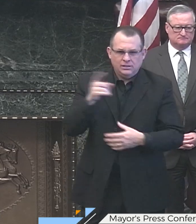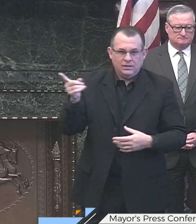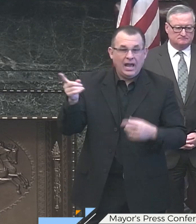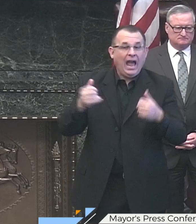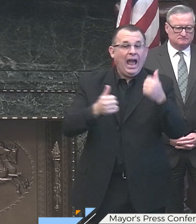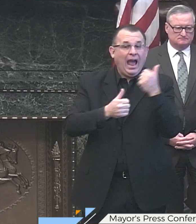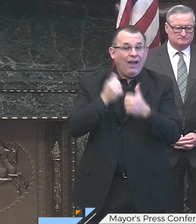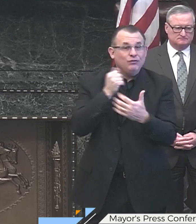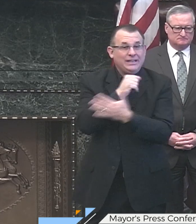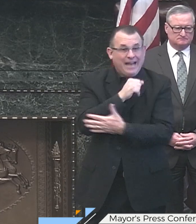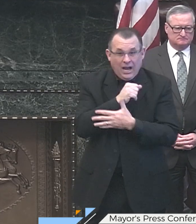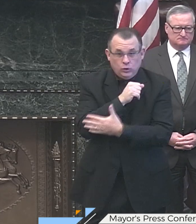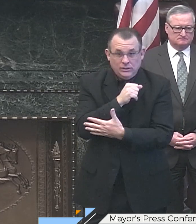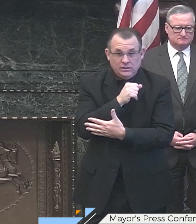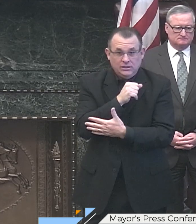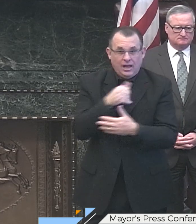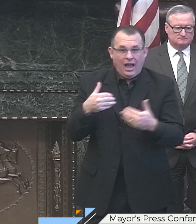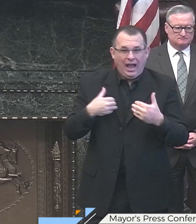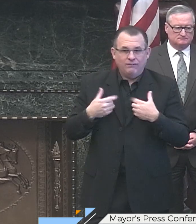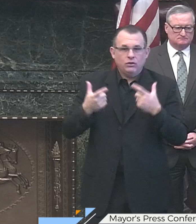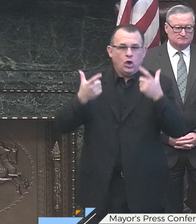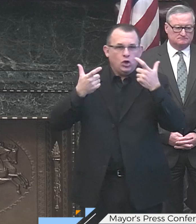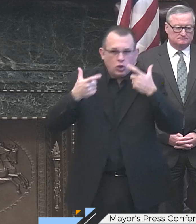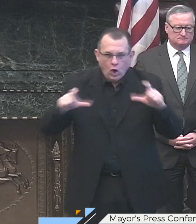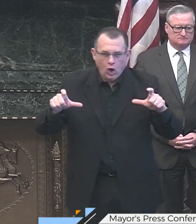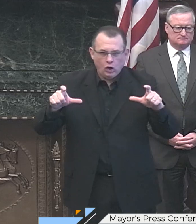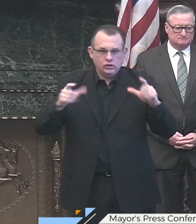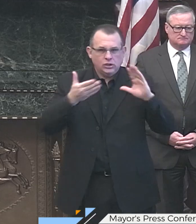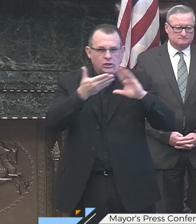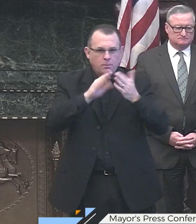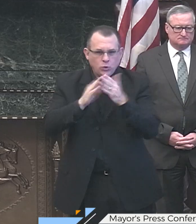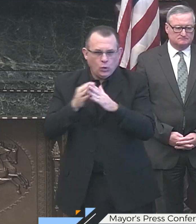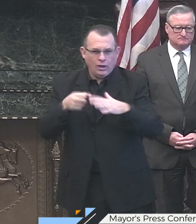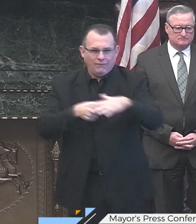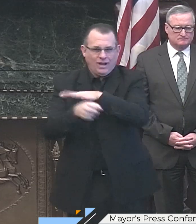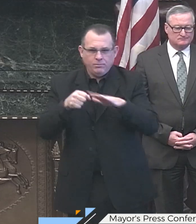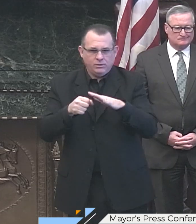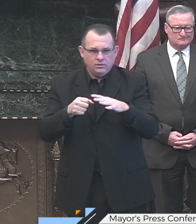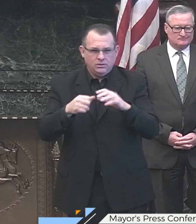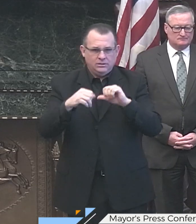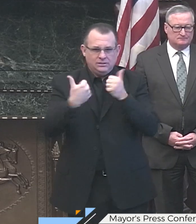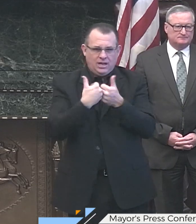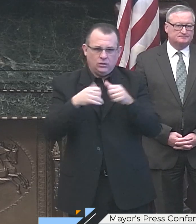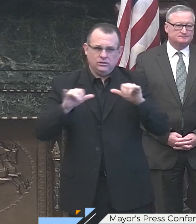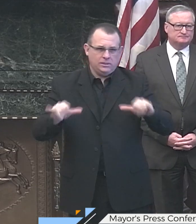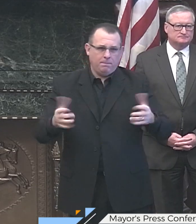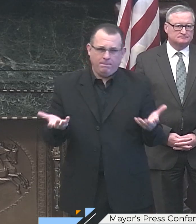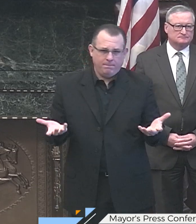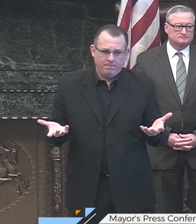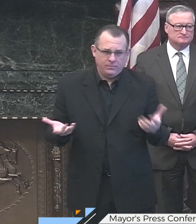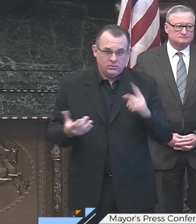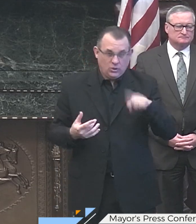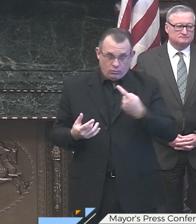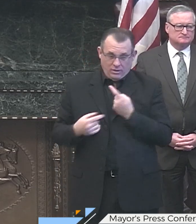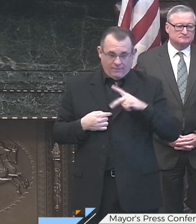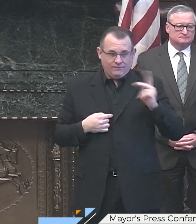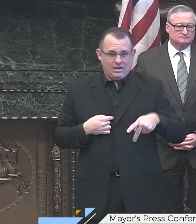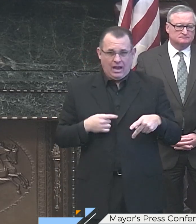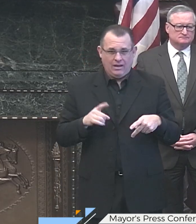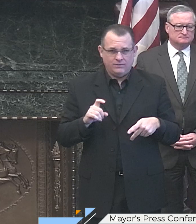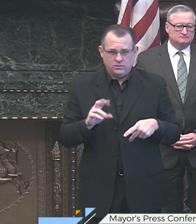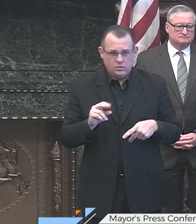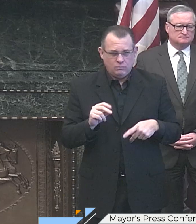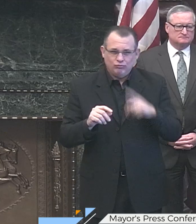large urban environment are facing the same issues that we are. And so this is not an issue that is isolated to Philadelphia